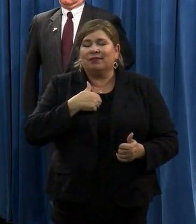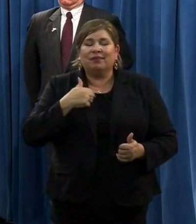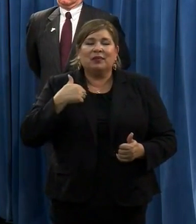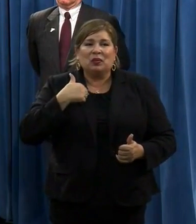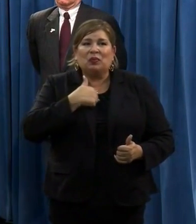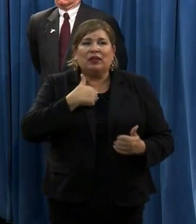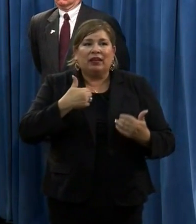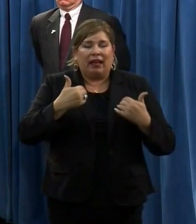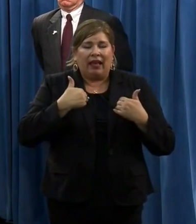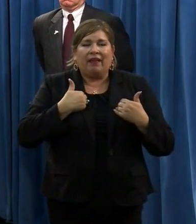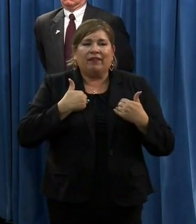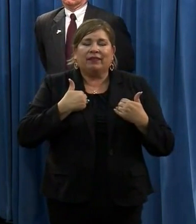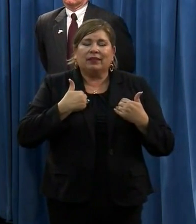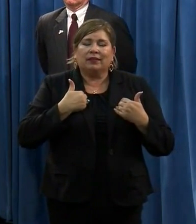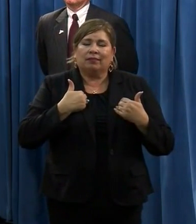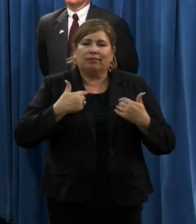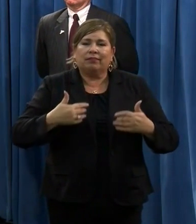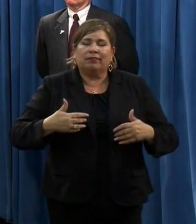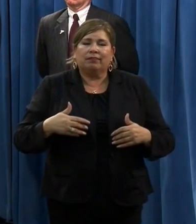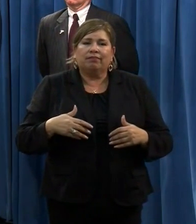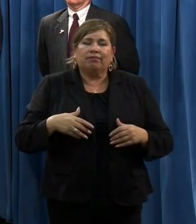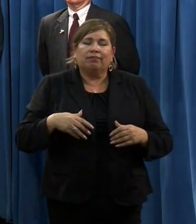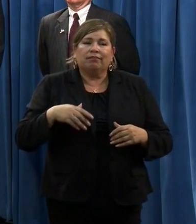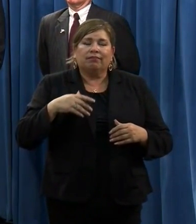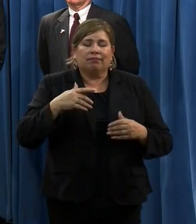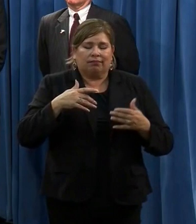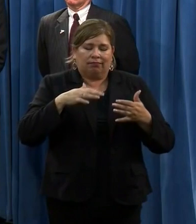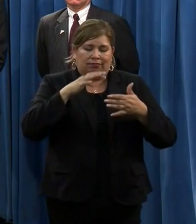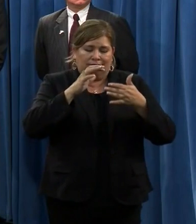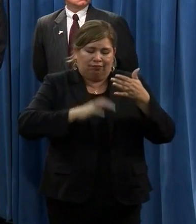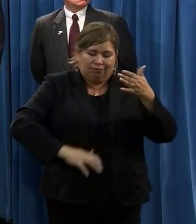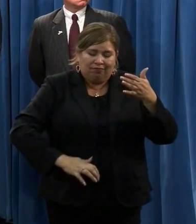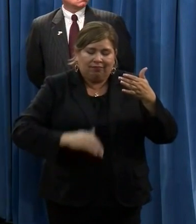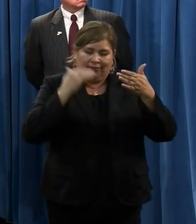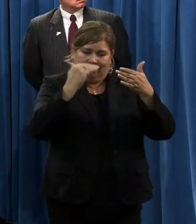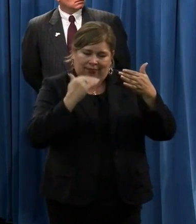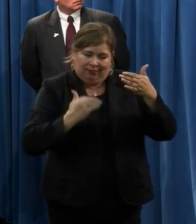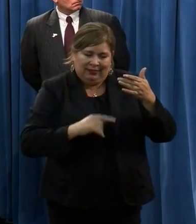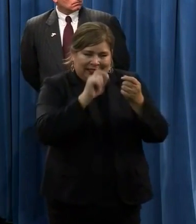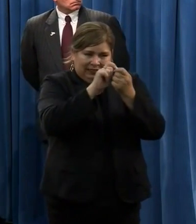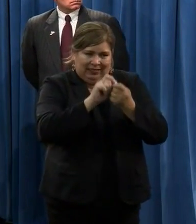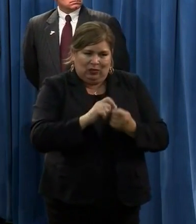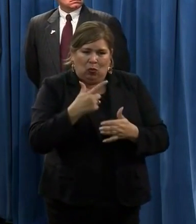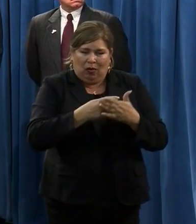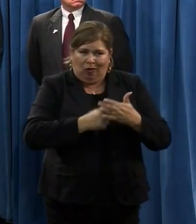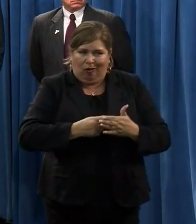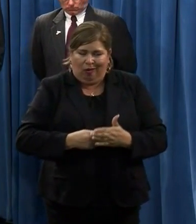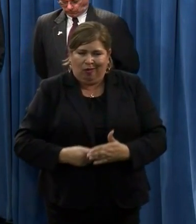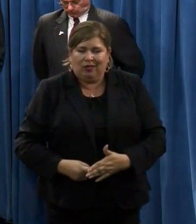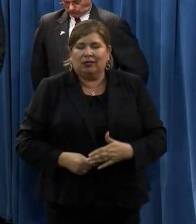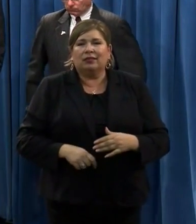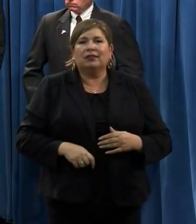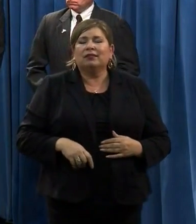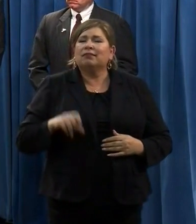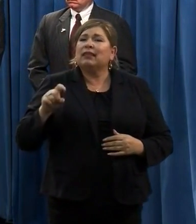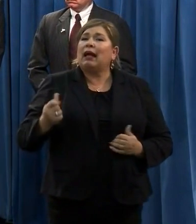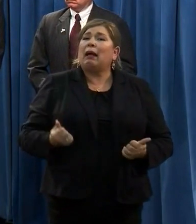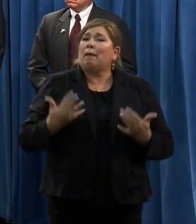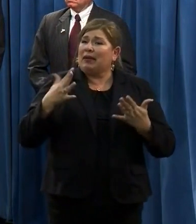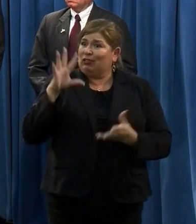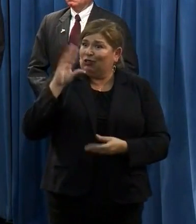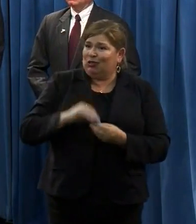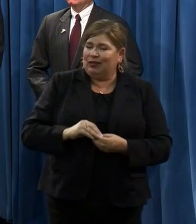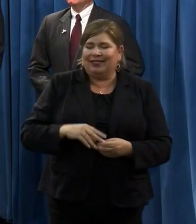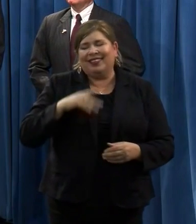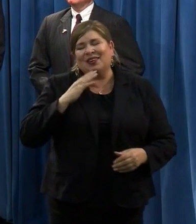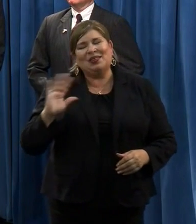a detailed ledger of costs associated with this, and local, regional, much is it? state. Oh, come on. We're